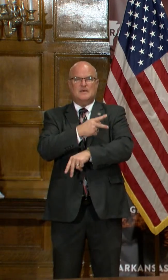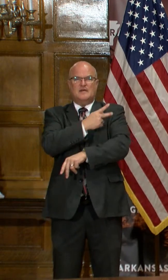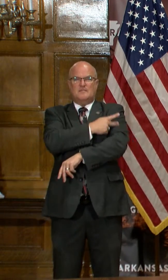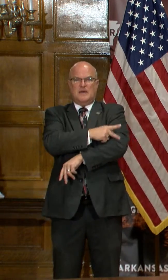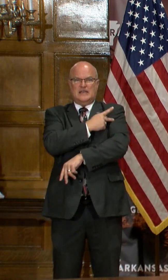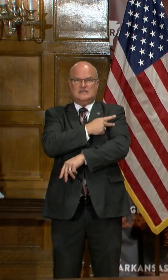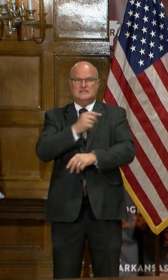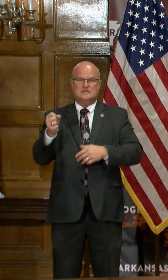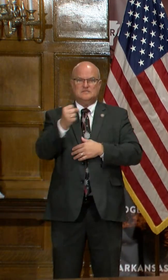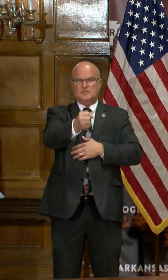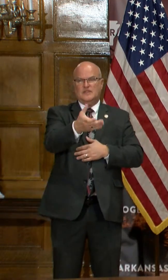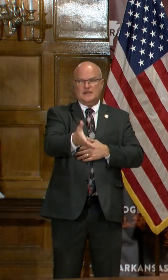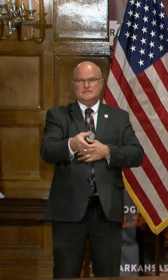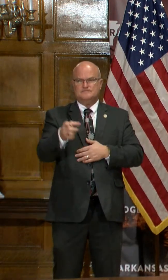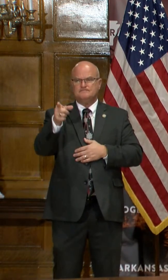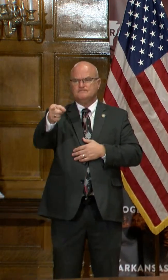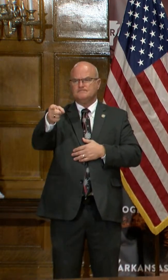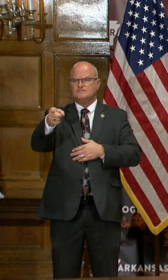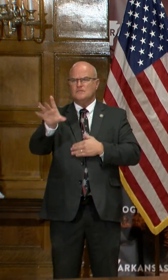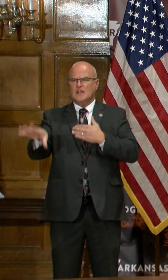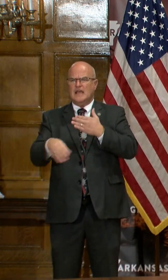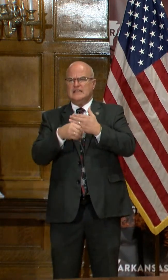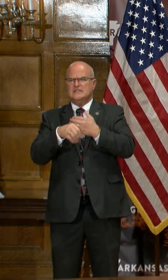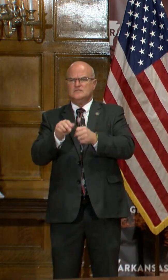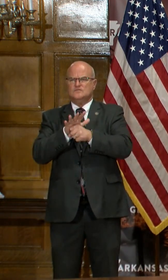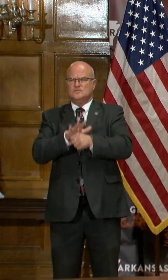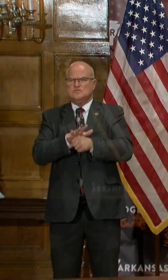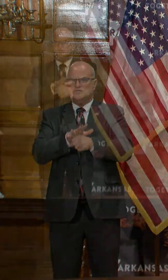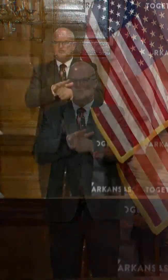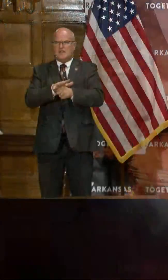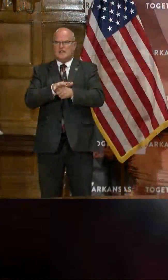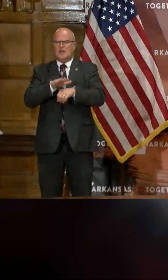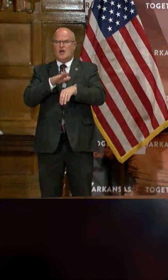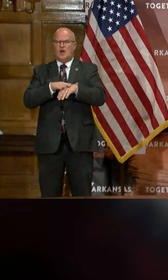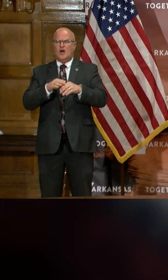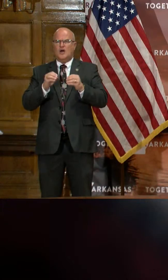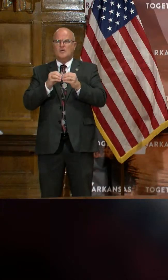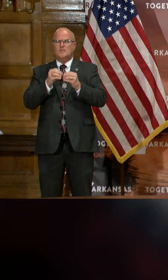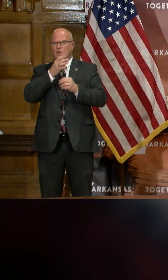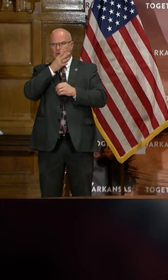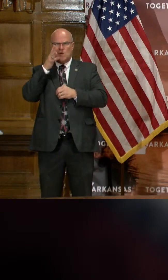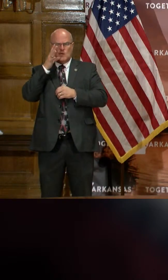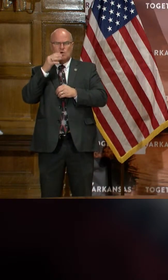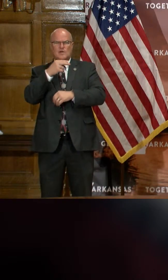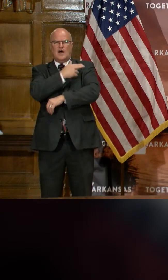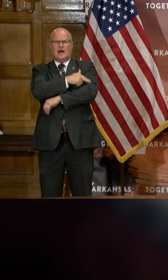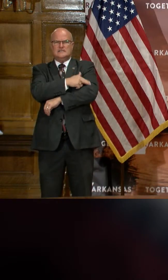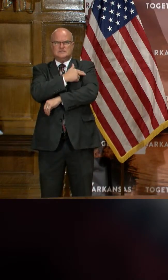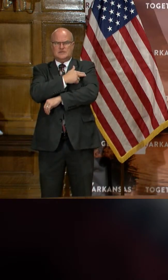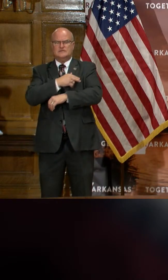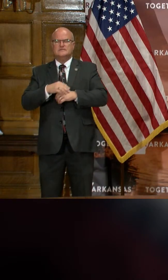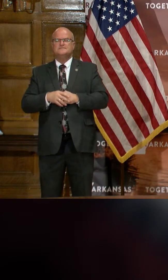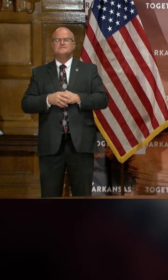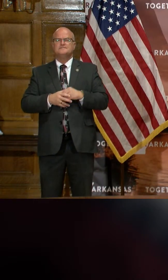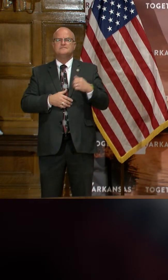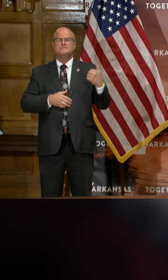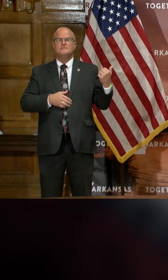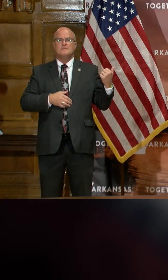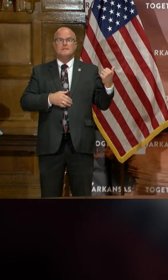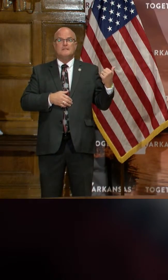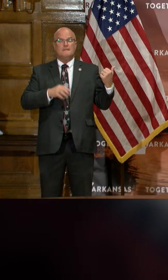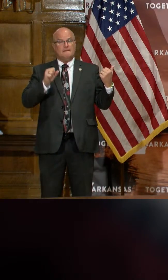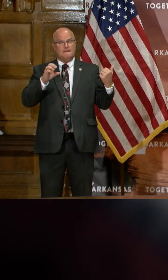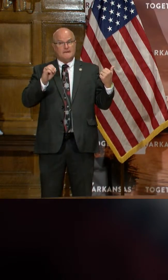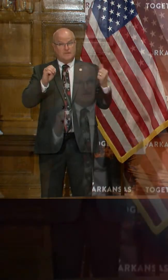put there. So I guess what kind of additional strain does that sort of put on more rural areas of the state? So